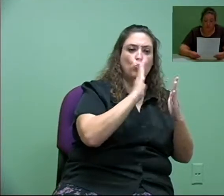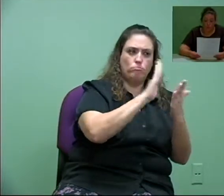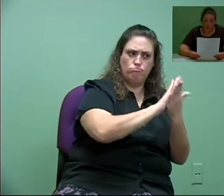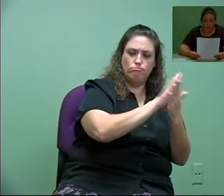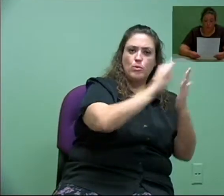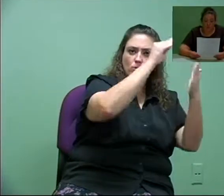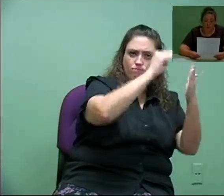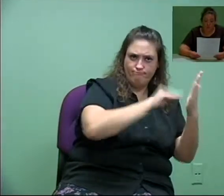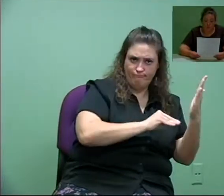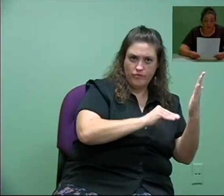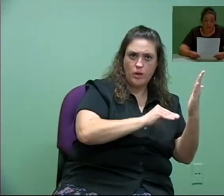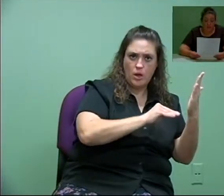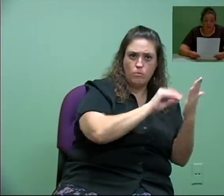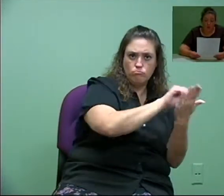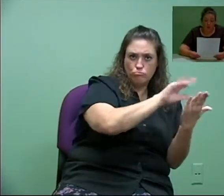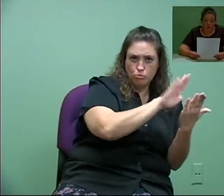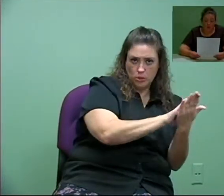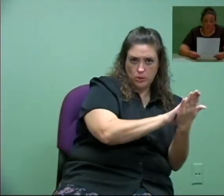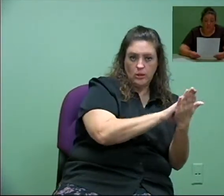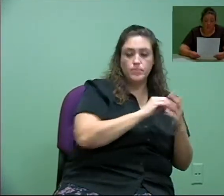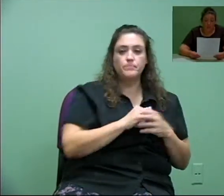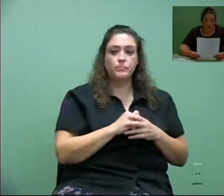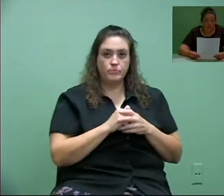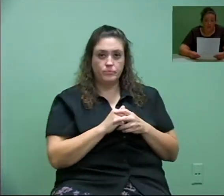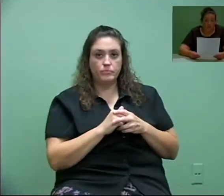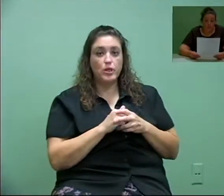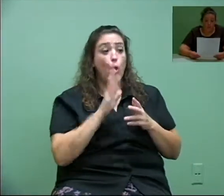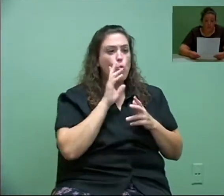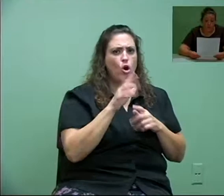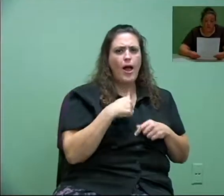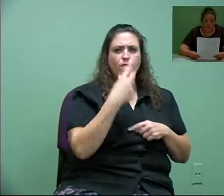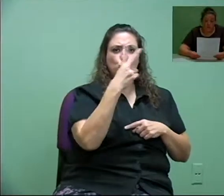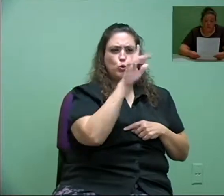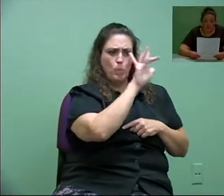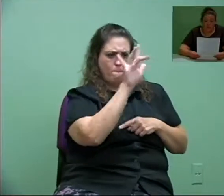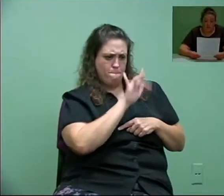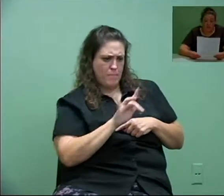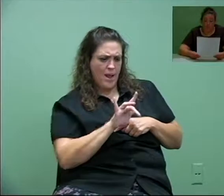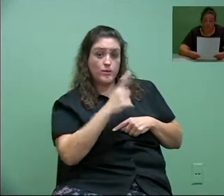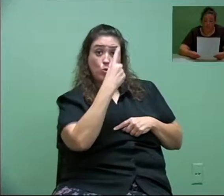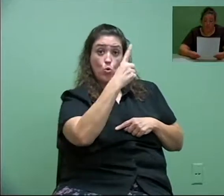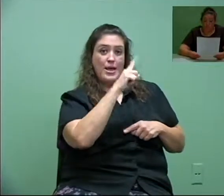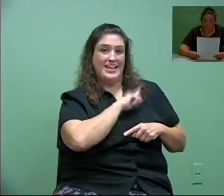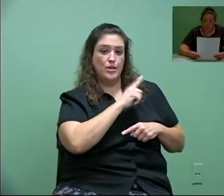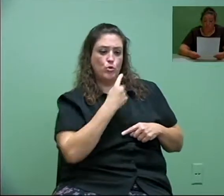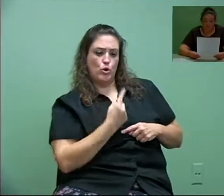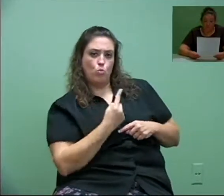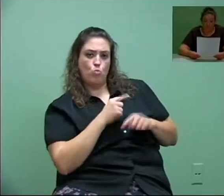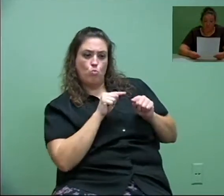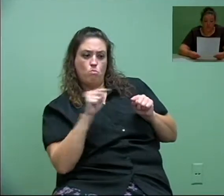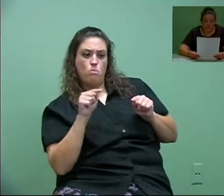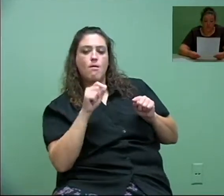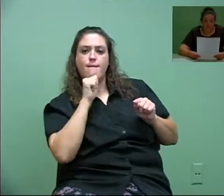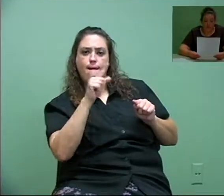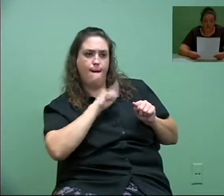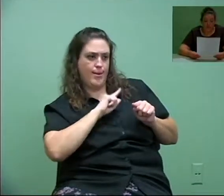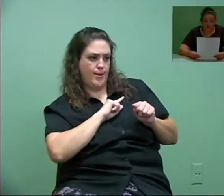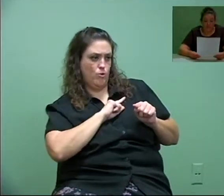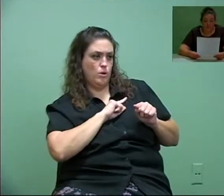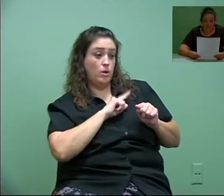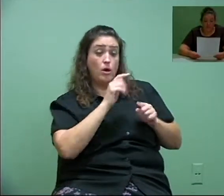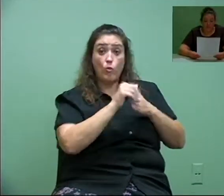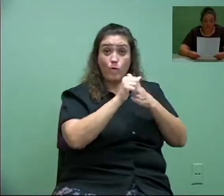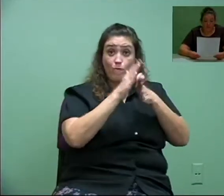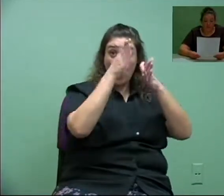blanks, one for guilty and the other for not guilty. The foreperson will fill in the appropriate blank to reflect the jury's